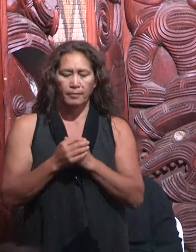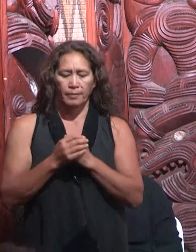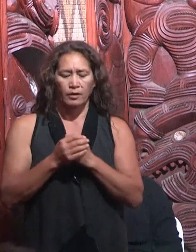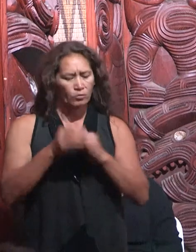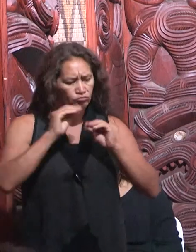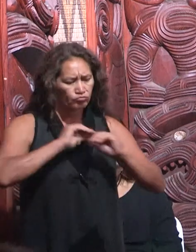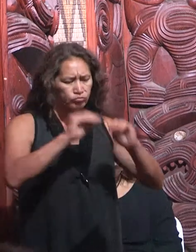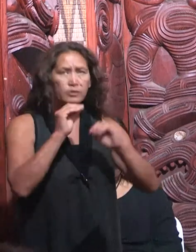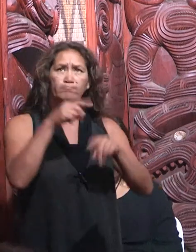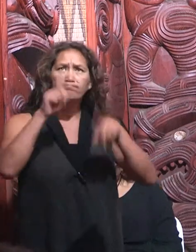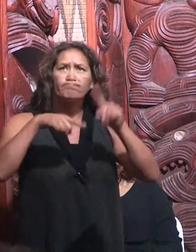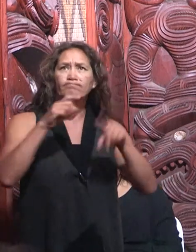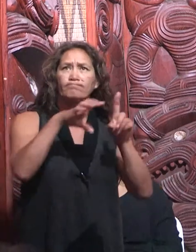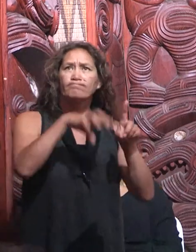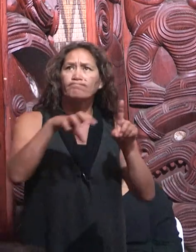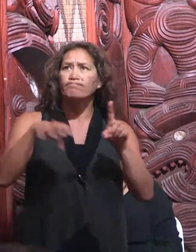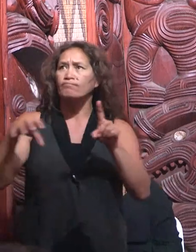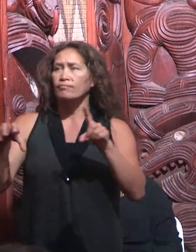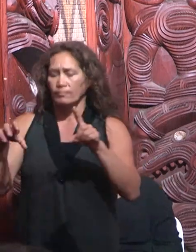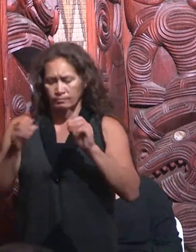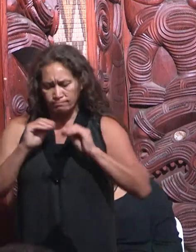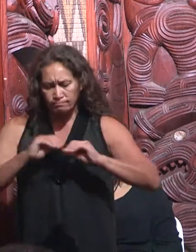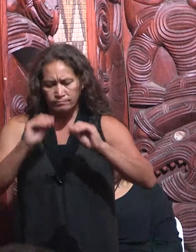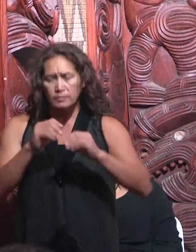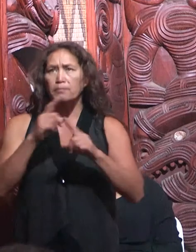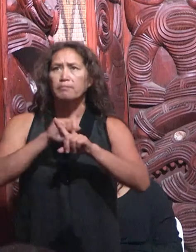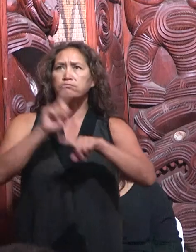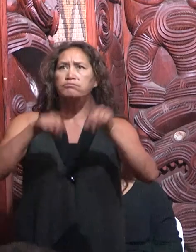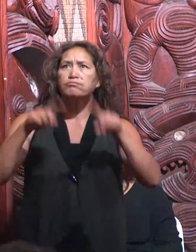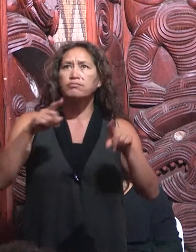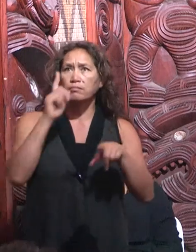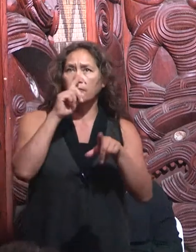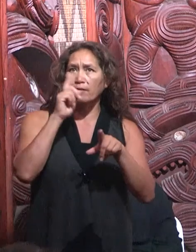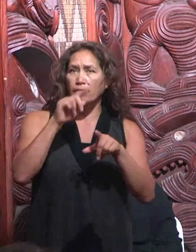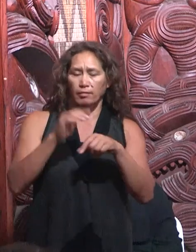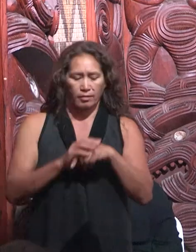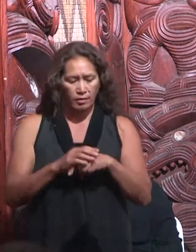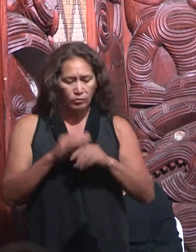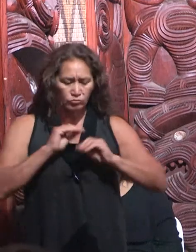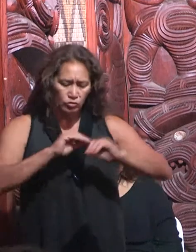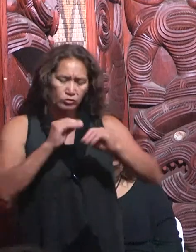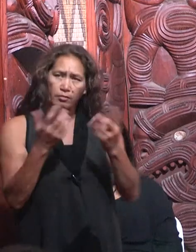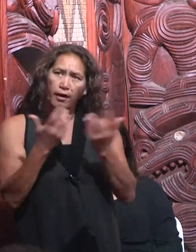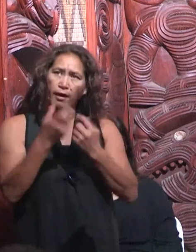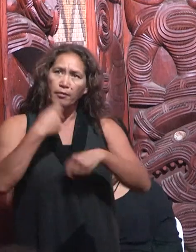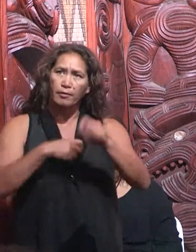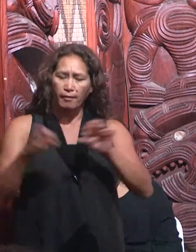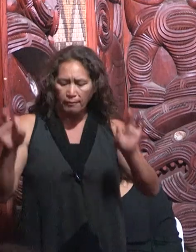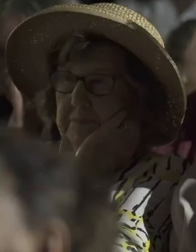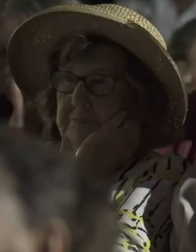shall arbitrate for many peoples. They shall beat their swords into plowshares and their spears into pruning